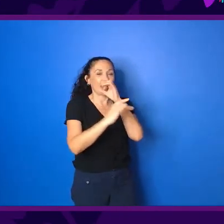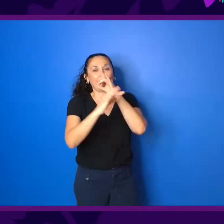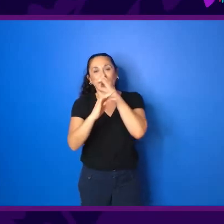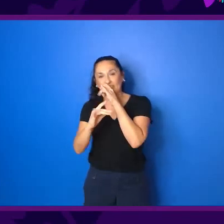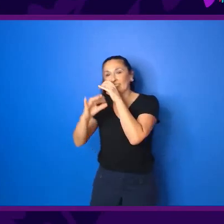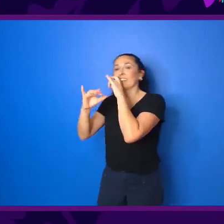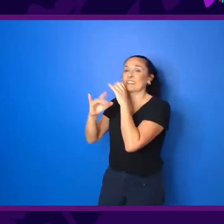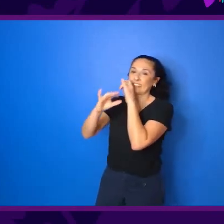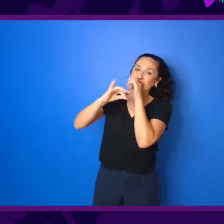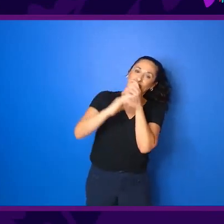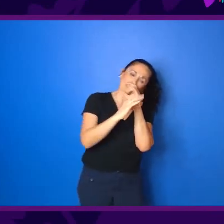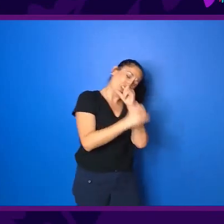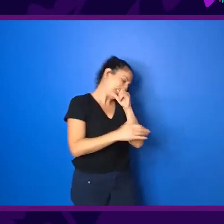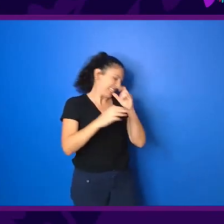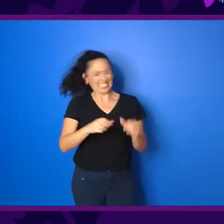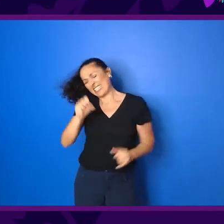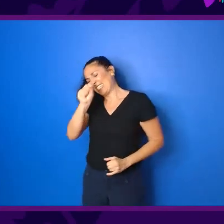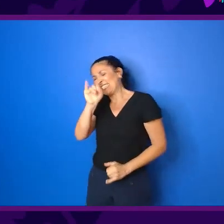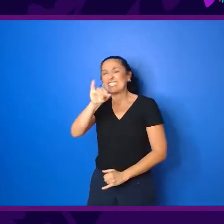¡Sí se puede!